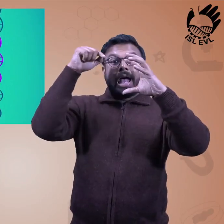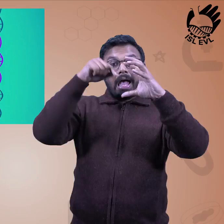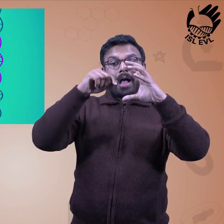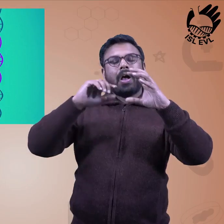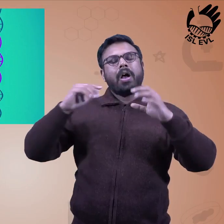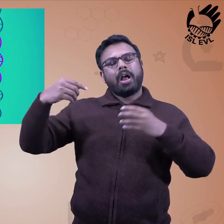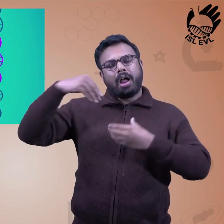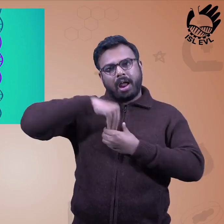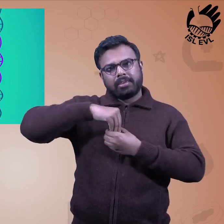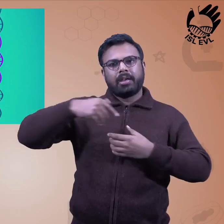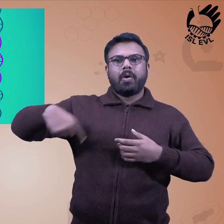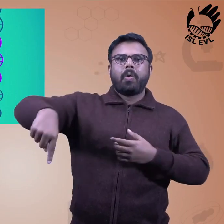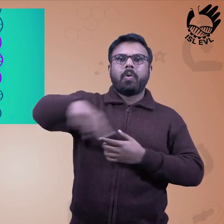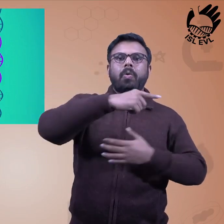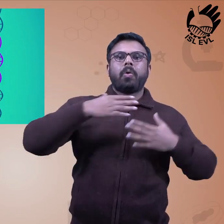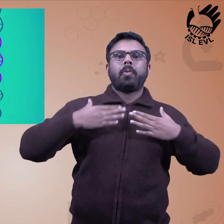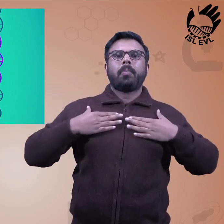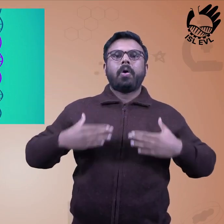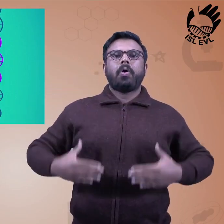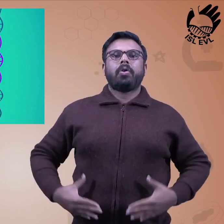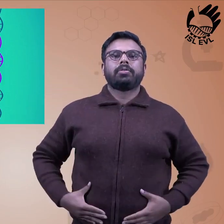cell of our bodies.